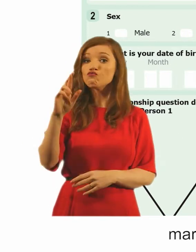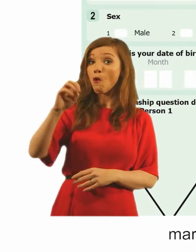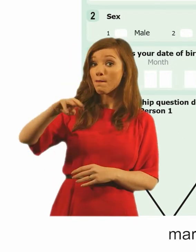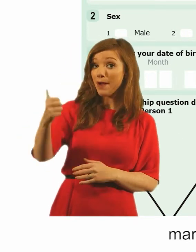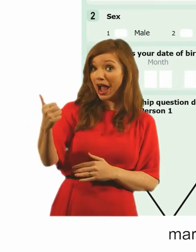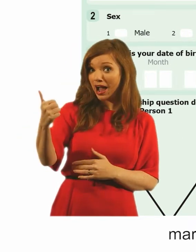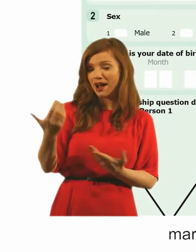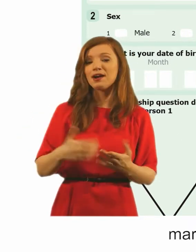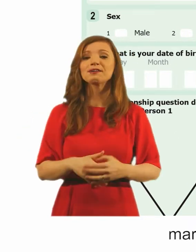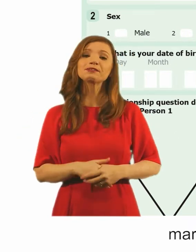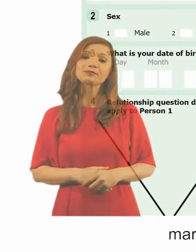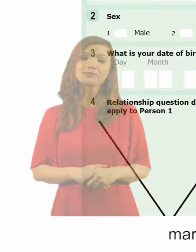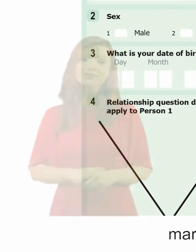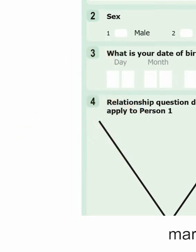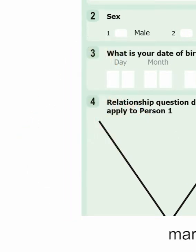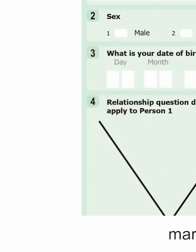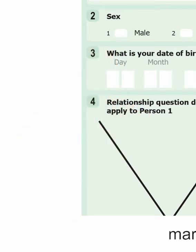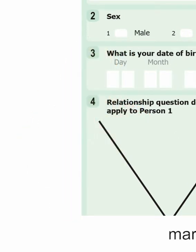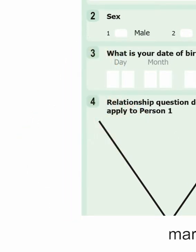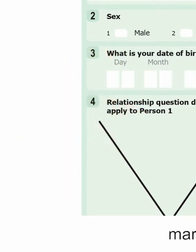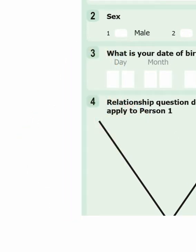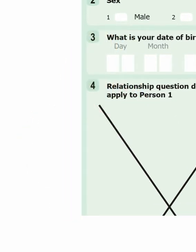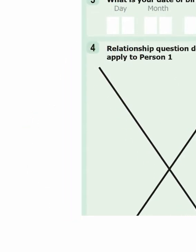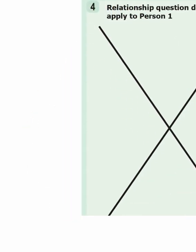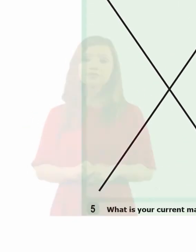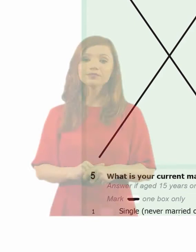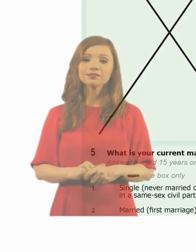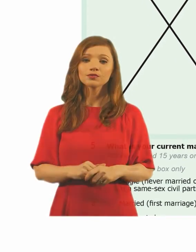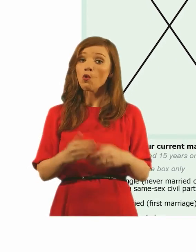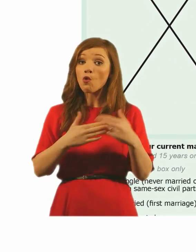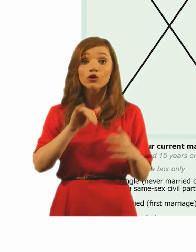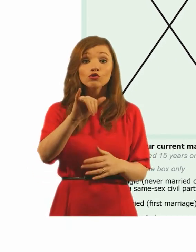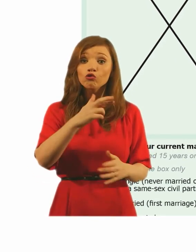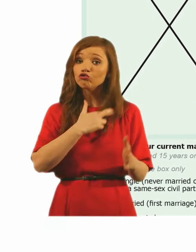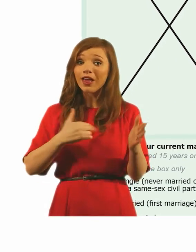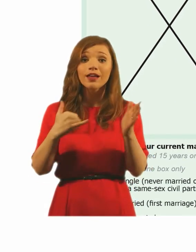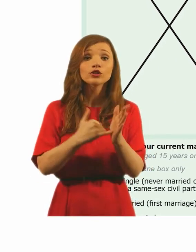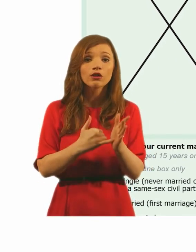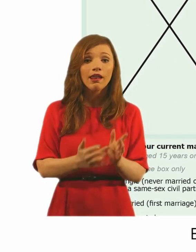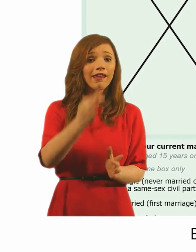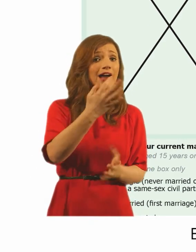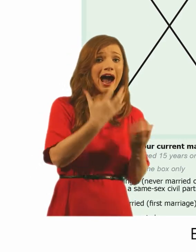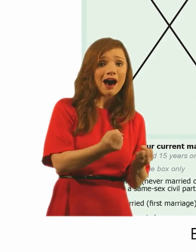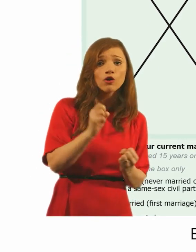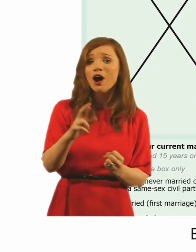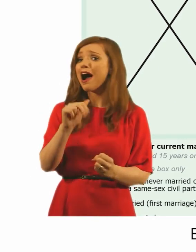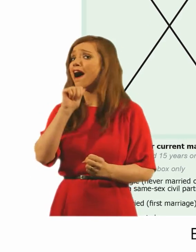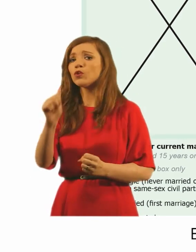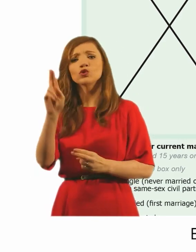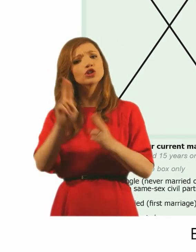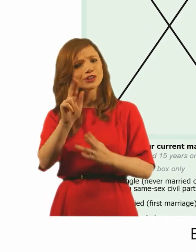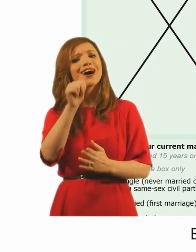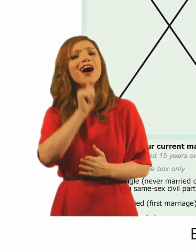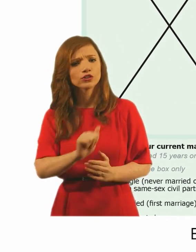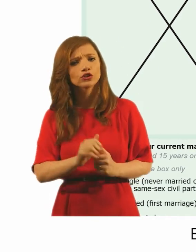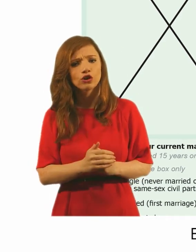write in your own description. For example, Roma. What is your religion? Everyone should answer this